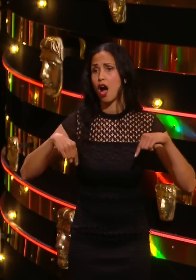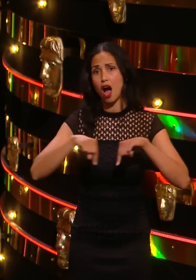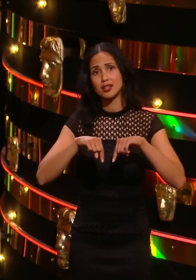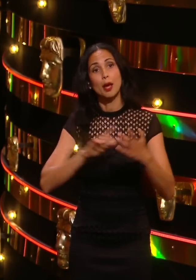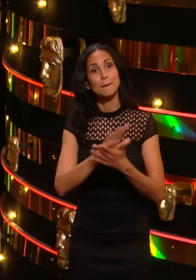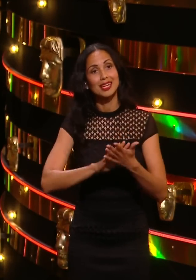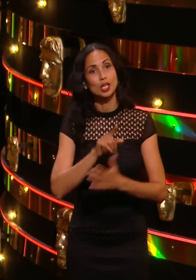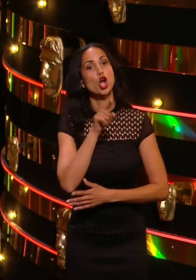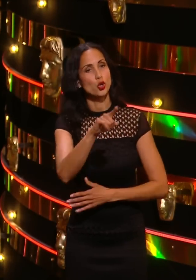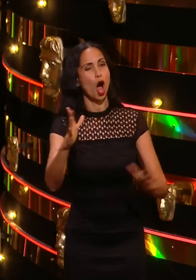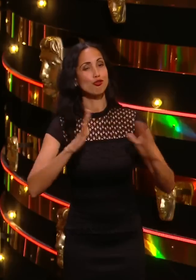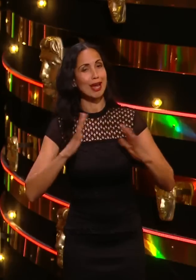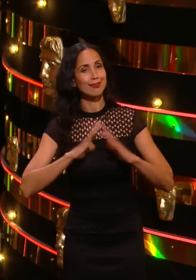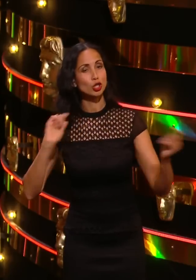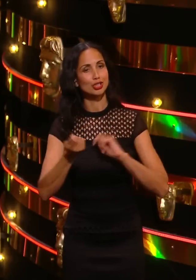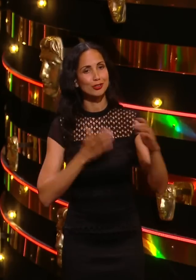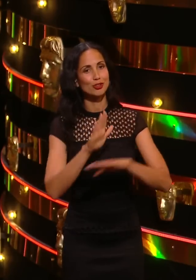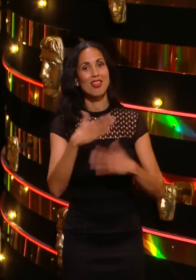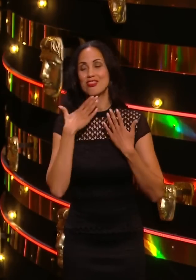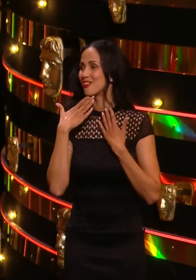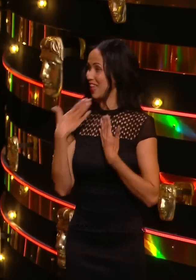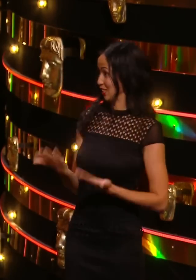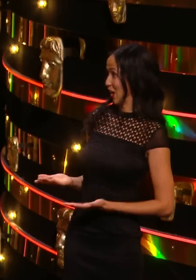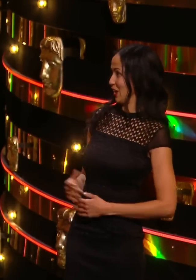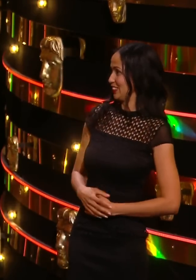for a change. So thank you. Ready? Yeah.